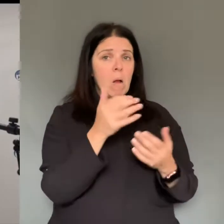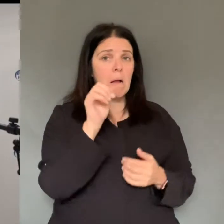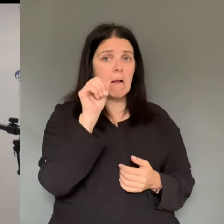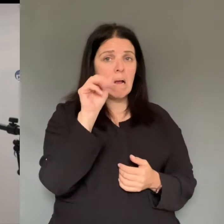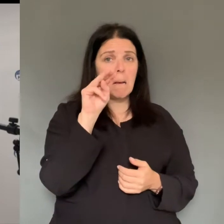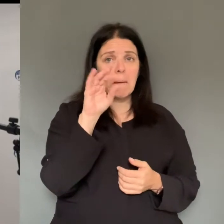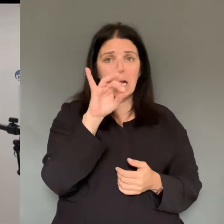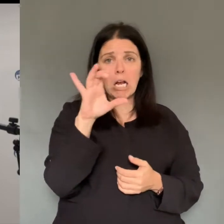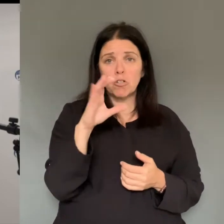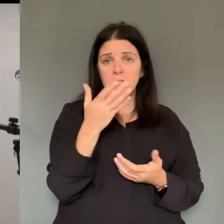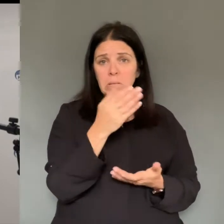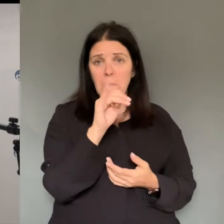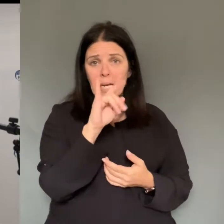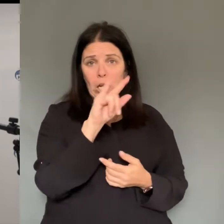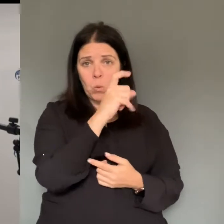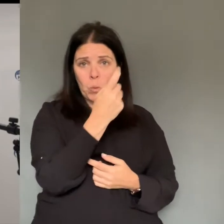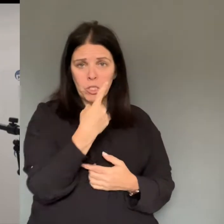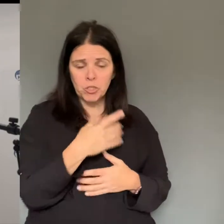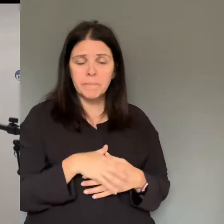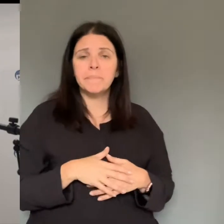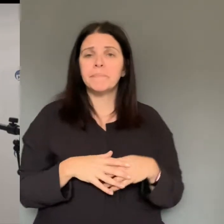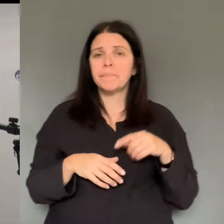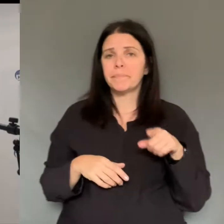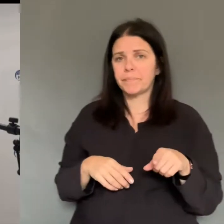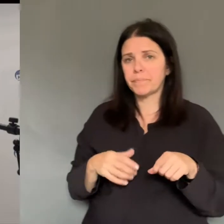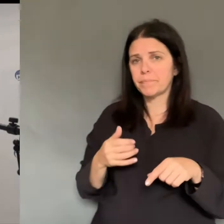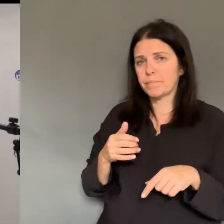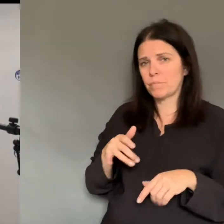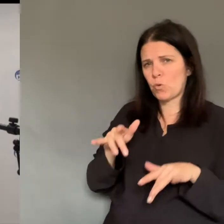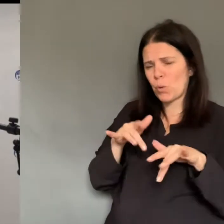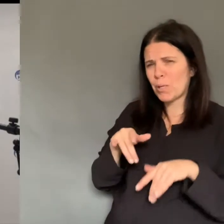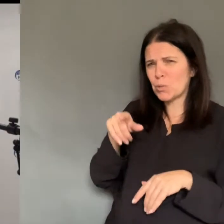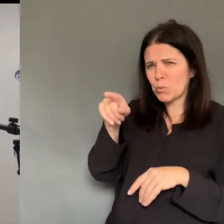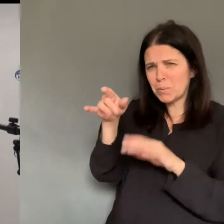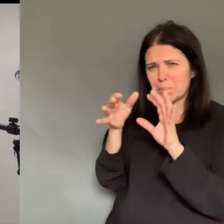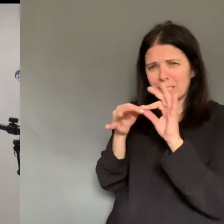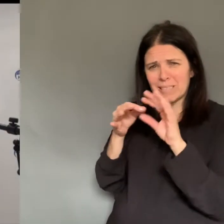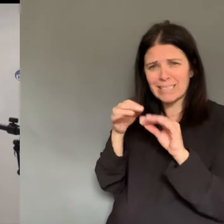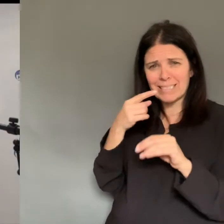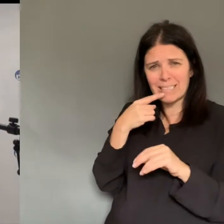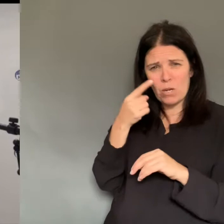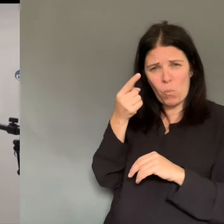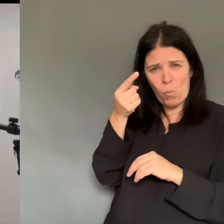and all except one are healthcare worker who work in Michigan.